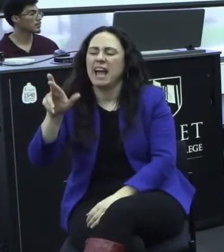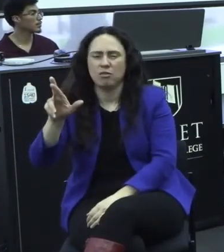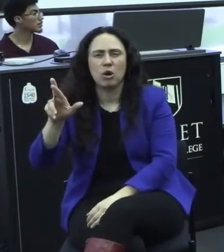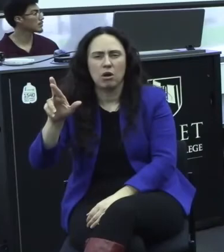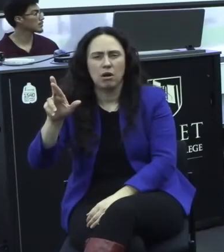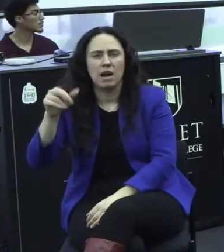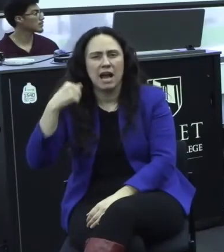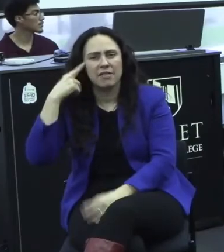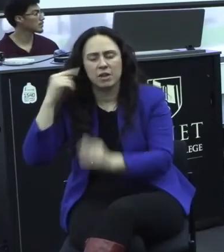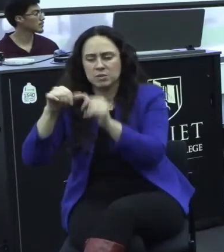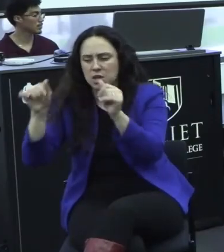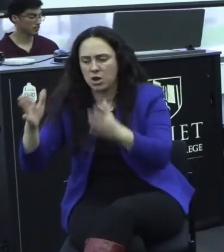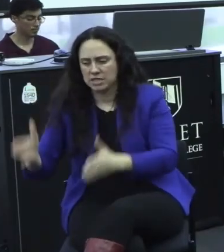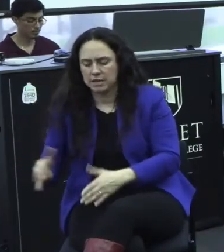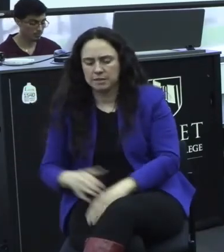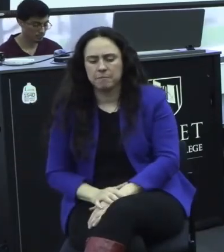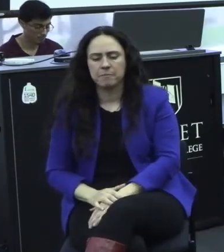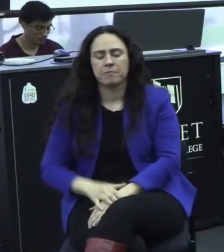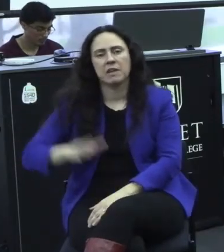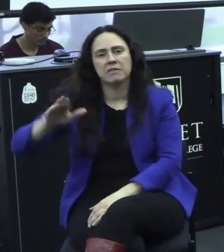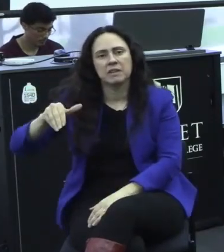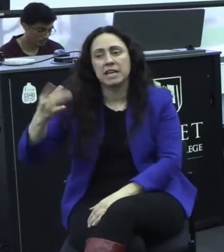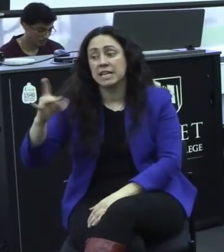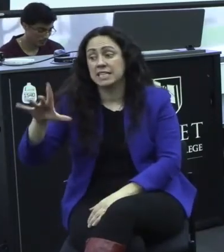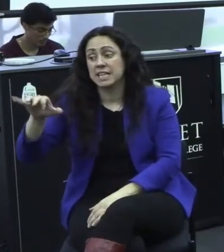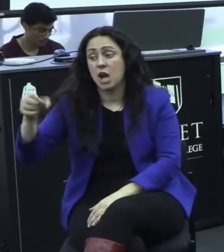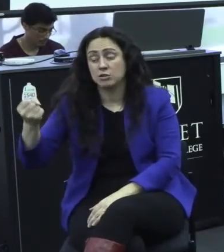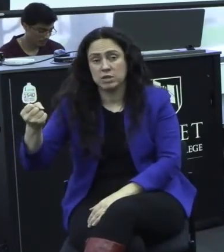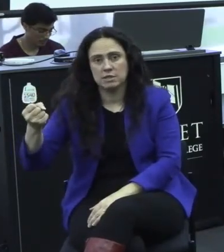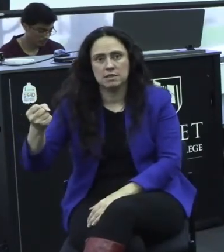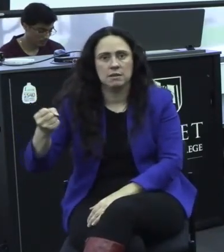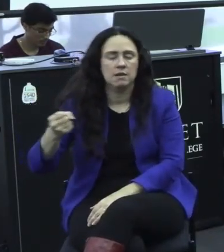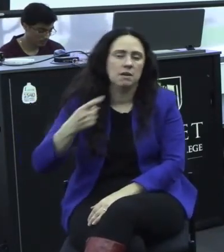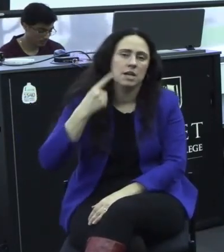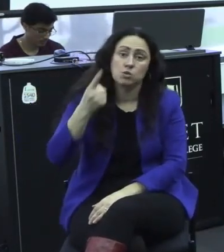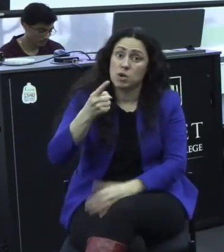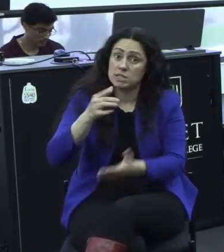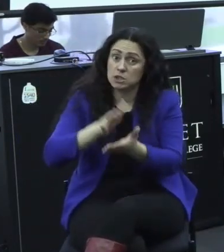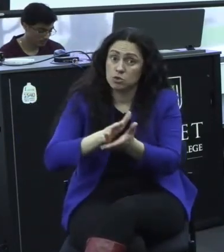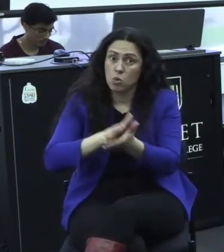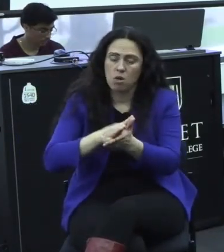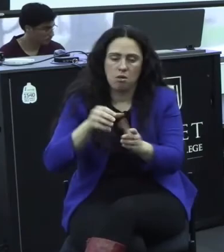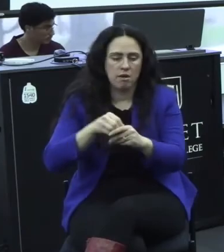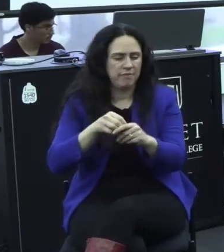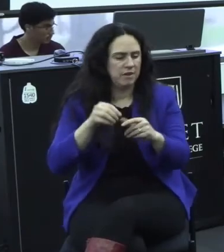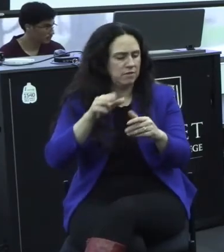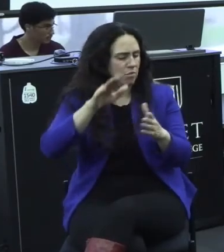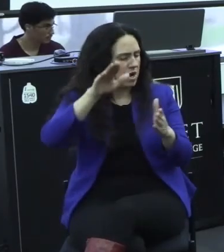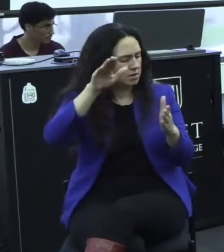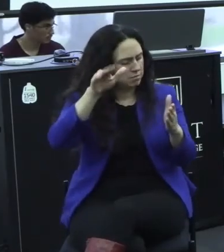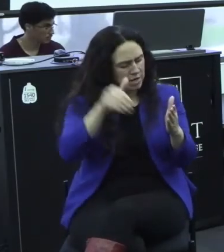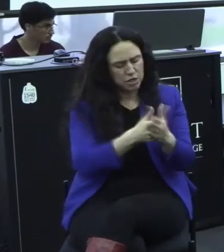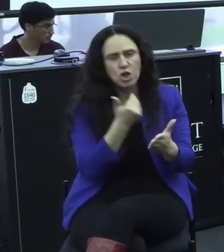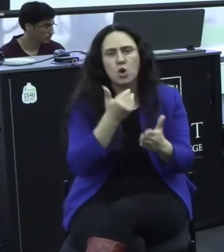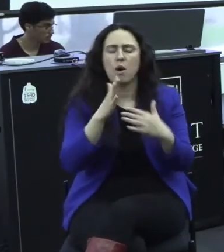the architect of that. Mm-hmm. And it was in the late 1800s. And it's one school in this like brand spanking new building and this really old